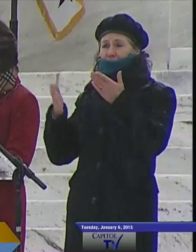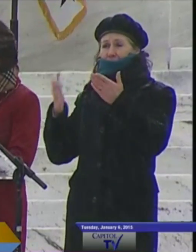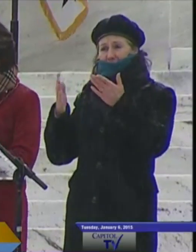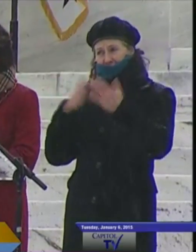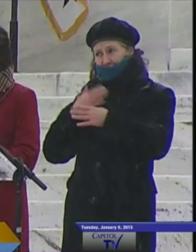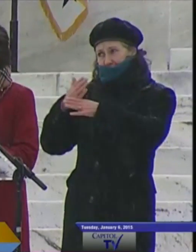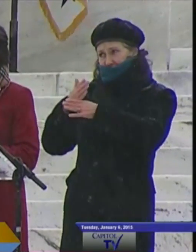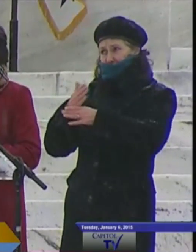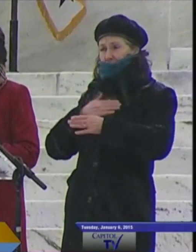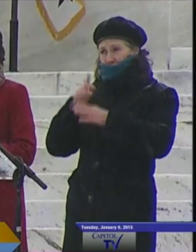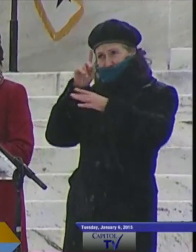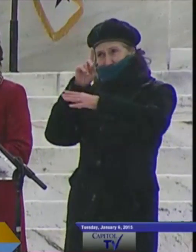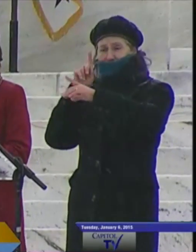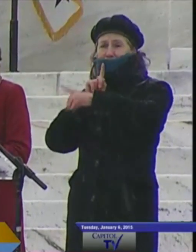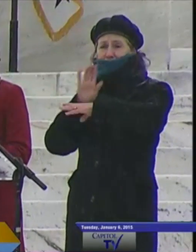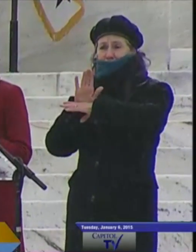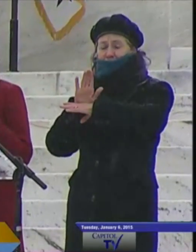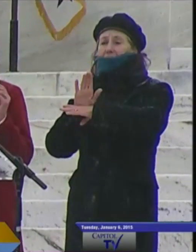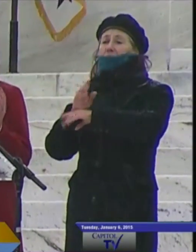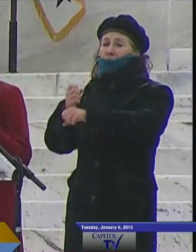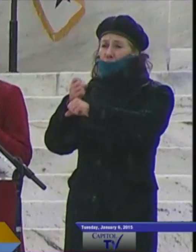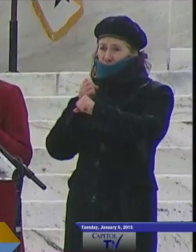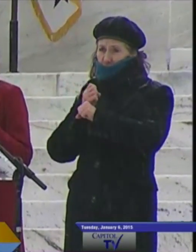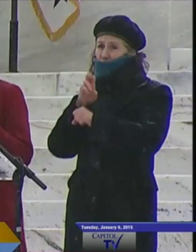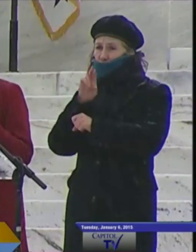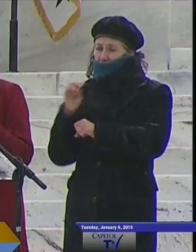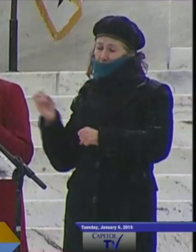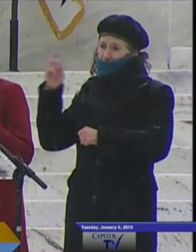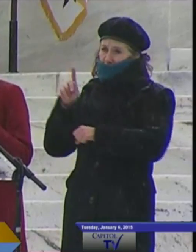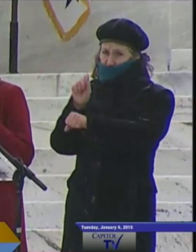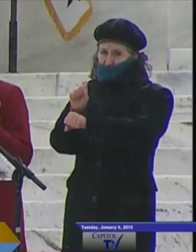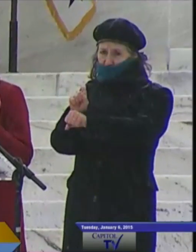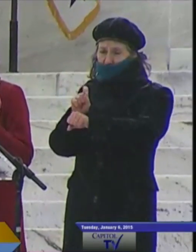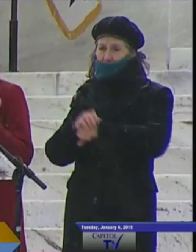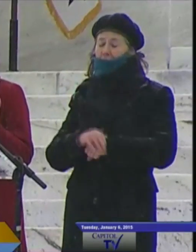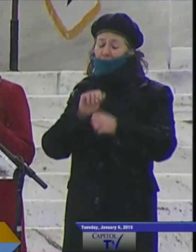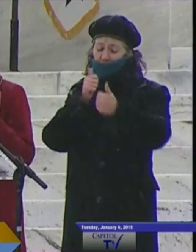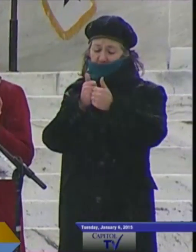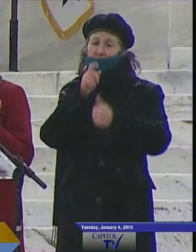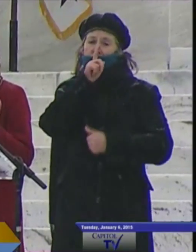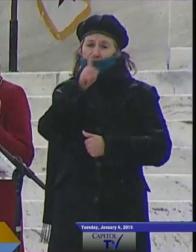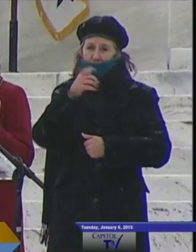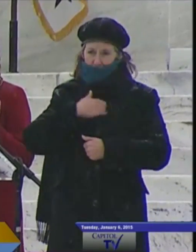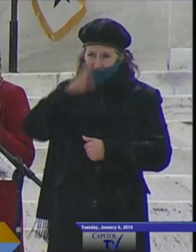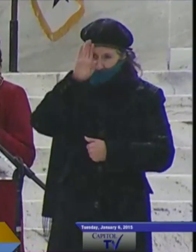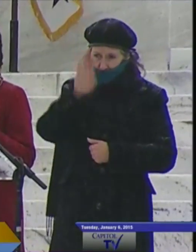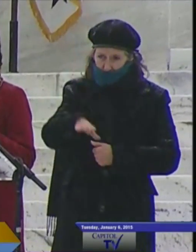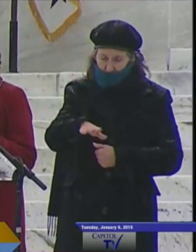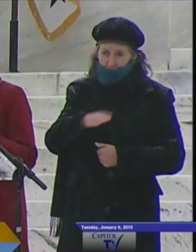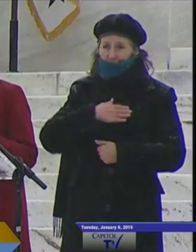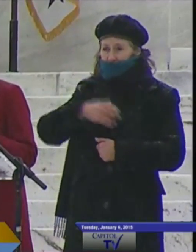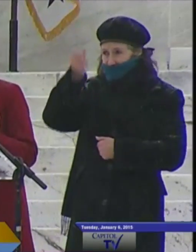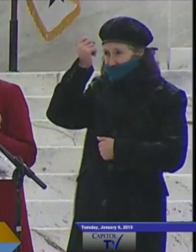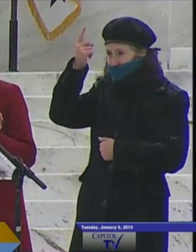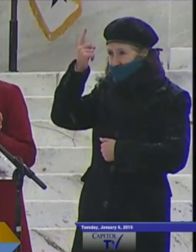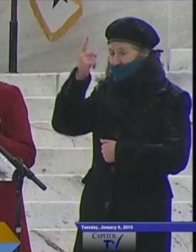work. Listen, the challenges before us are real. I get that. I know that. But hear